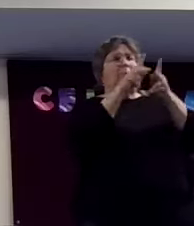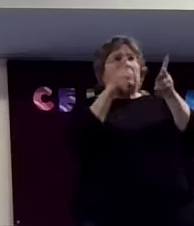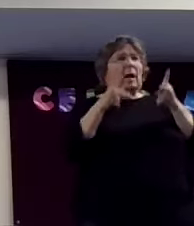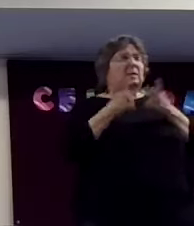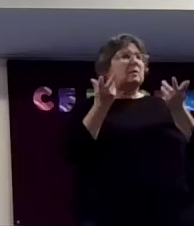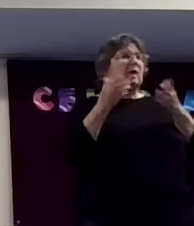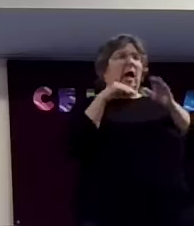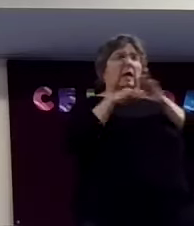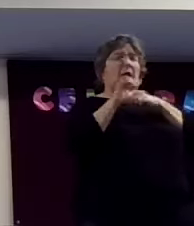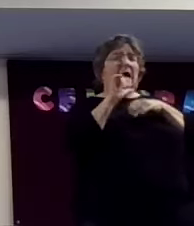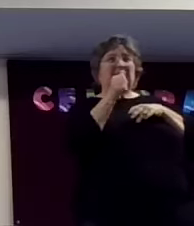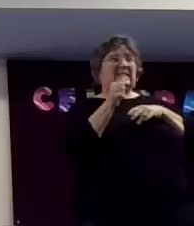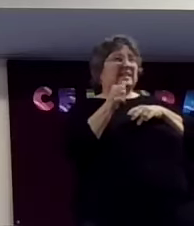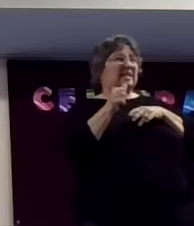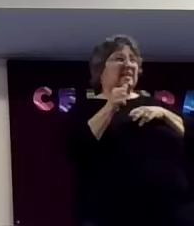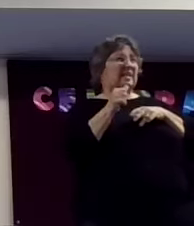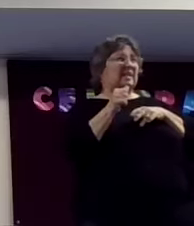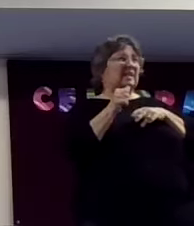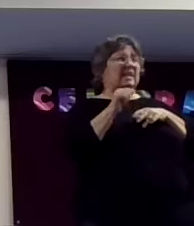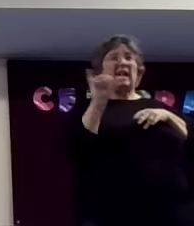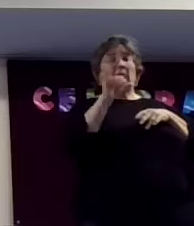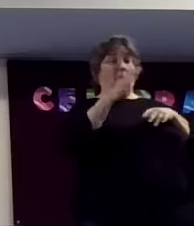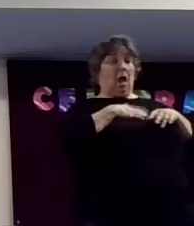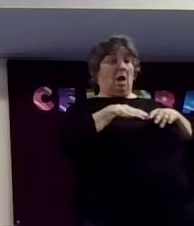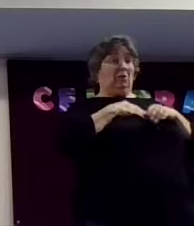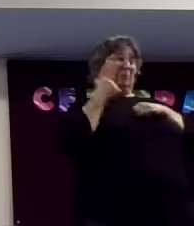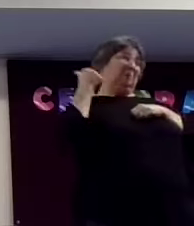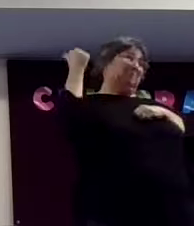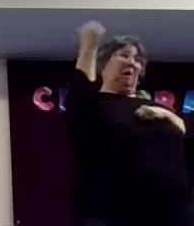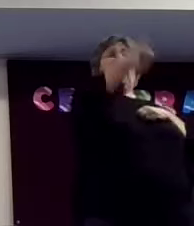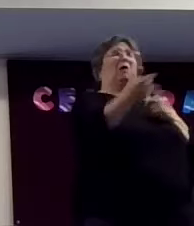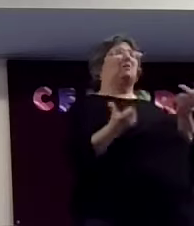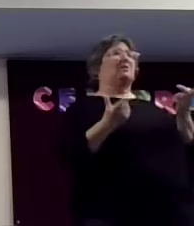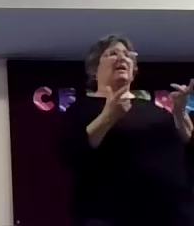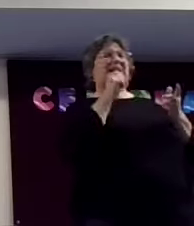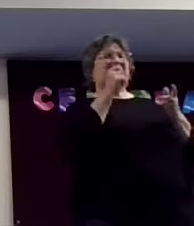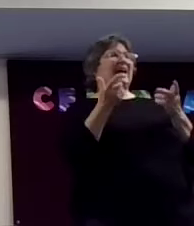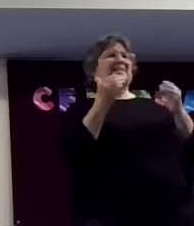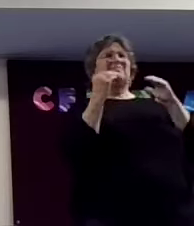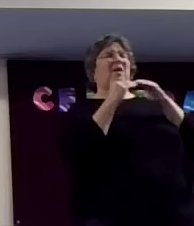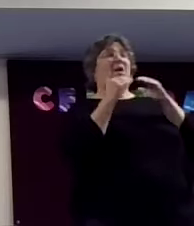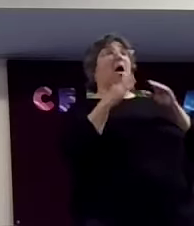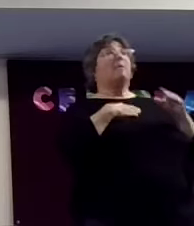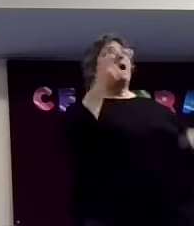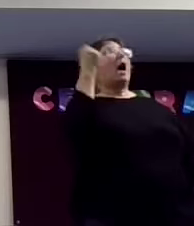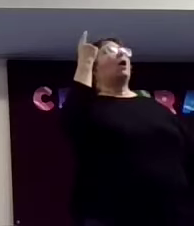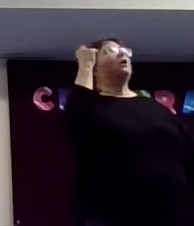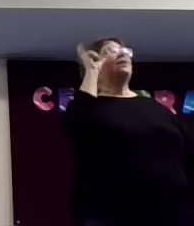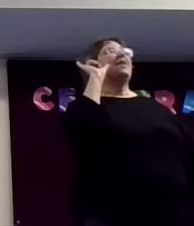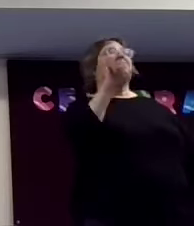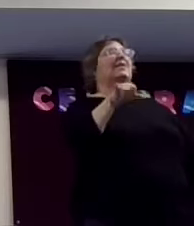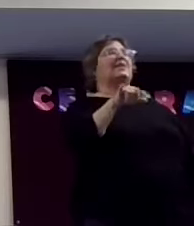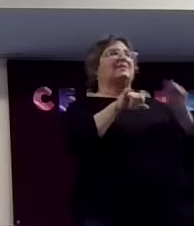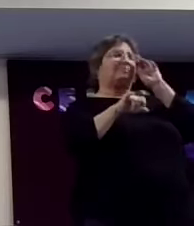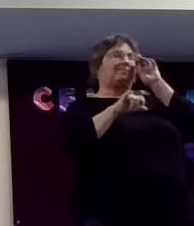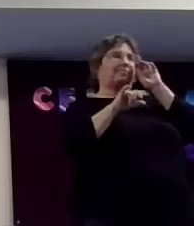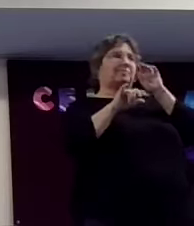You talk about accessibility, but it doesn't like miles away, it doesn't really. Yeah, my understanding is